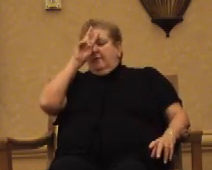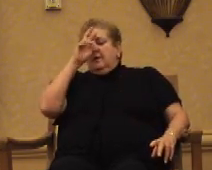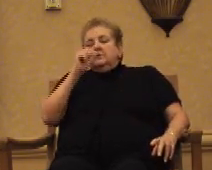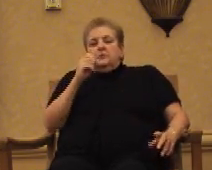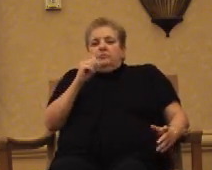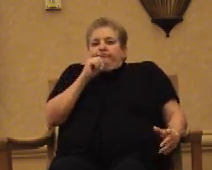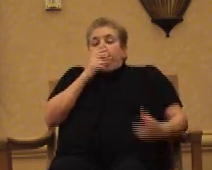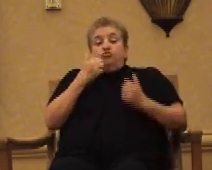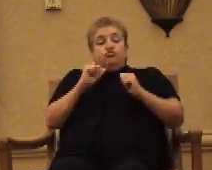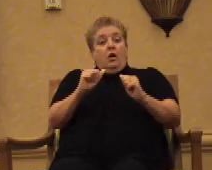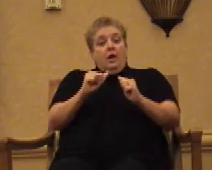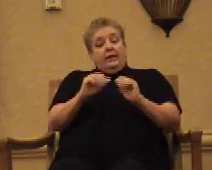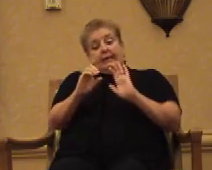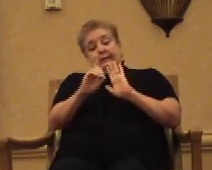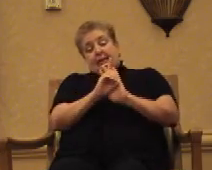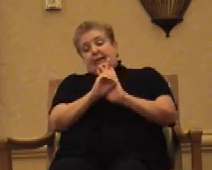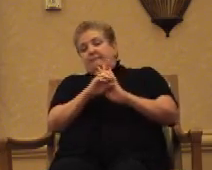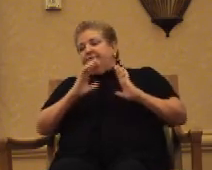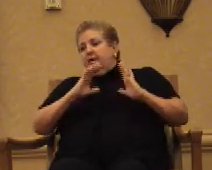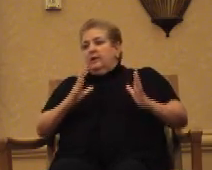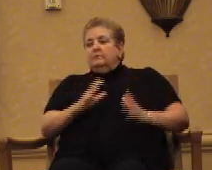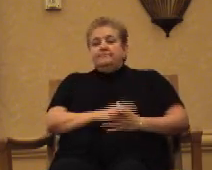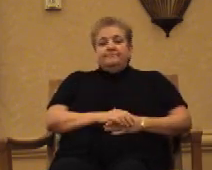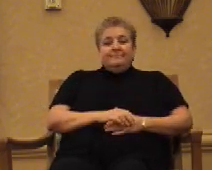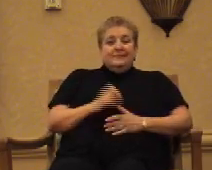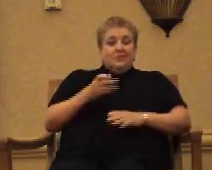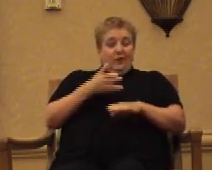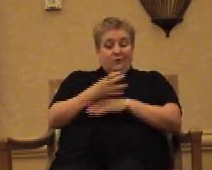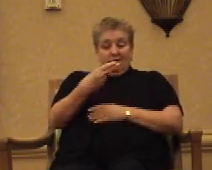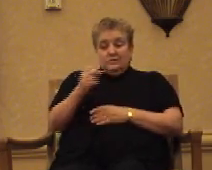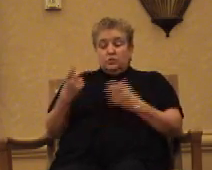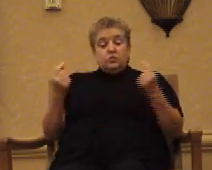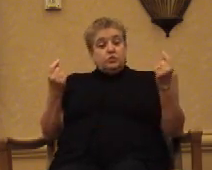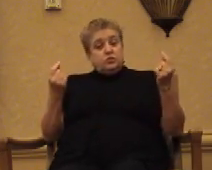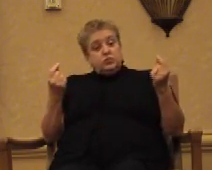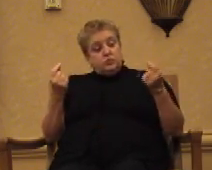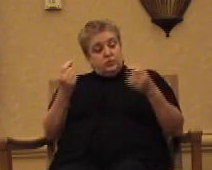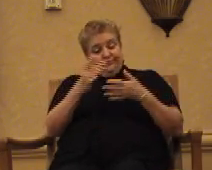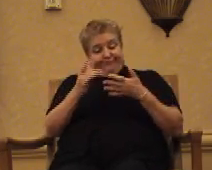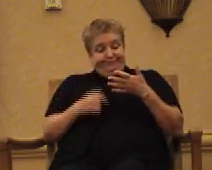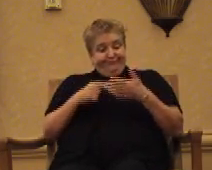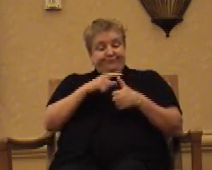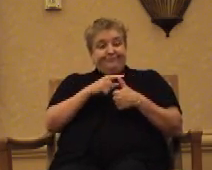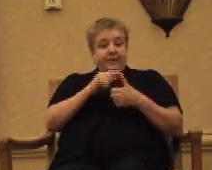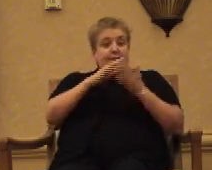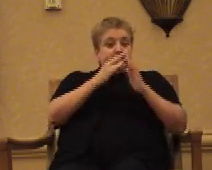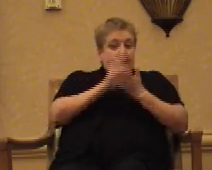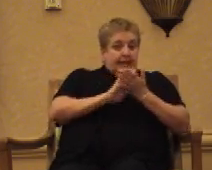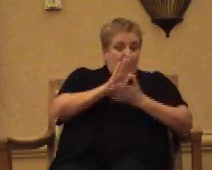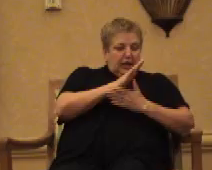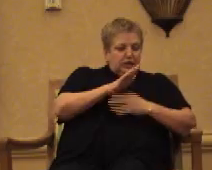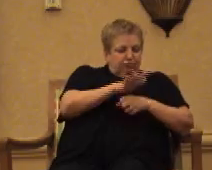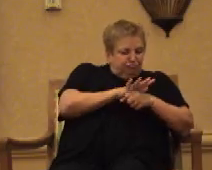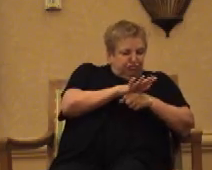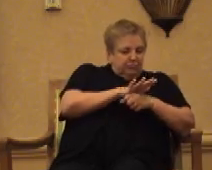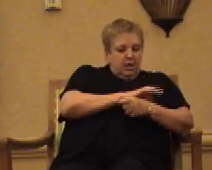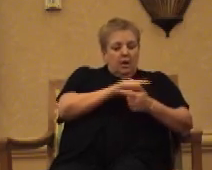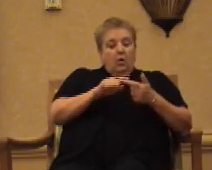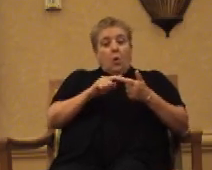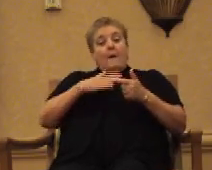few schools. And my options were very limited. It was either the city college in the neighborhood, or my buddy Joey found a school